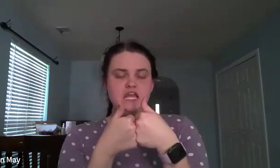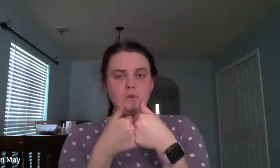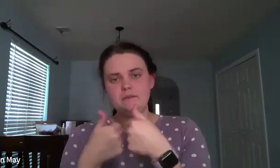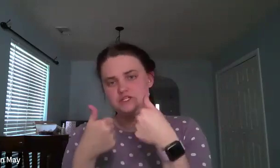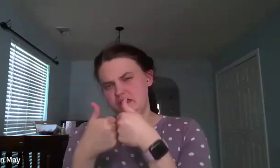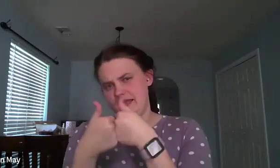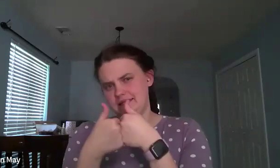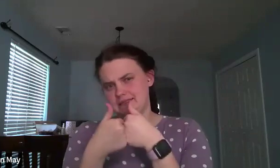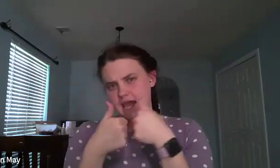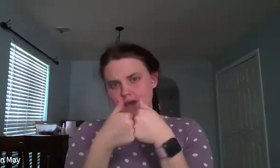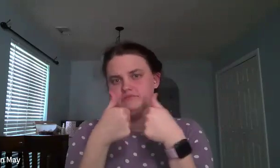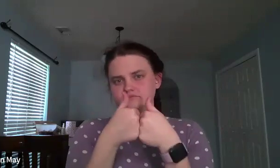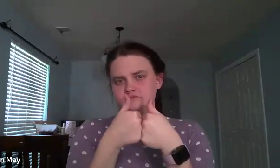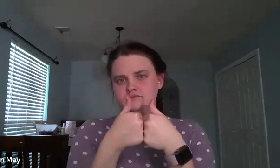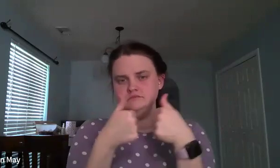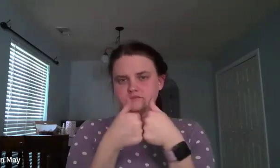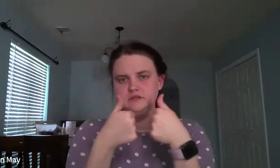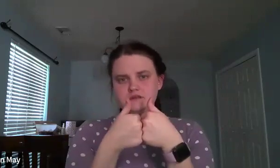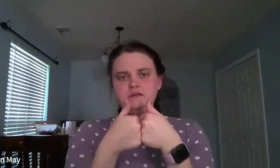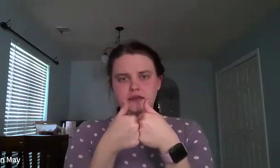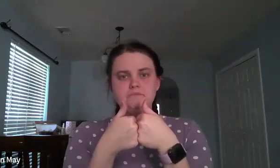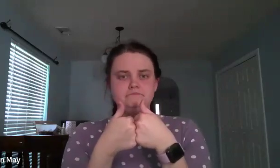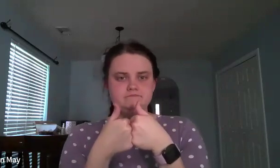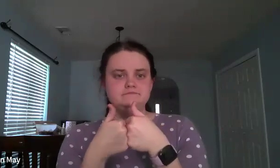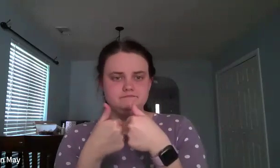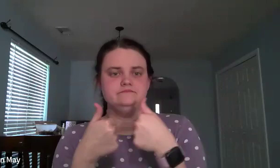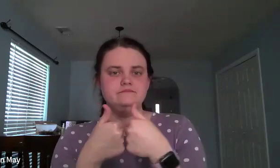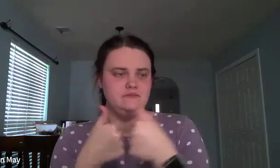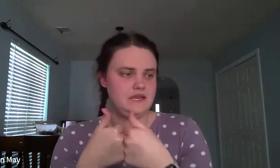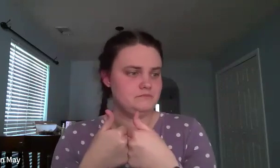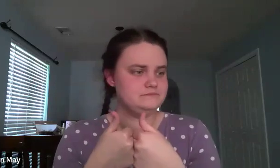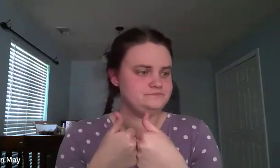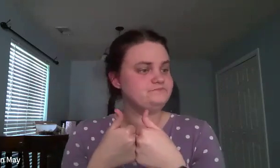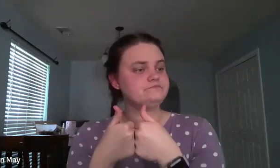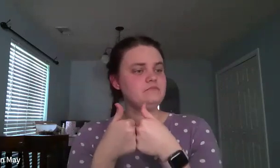want to make sure they like tap game. Game.